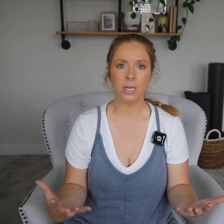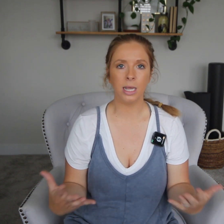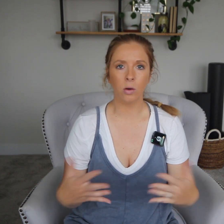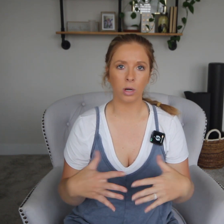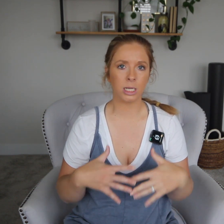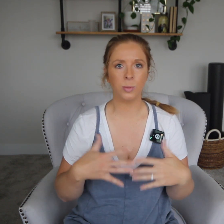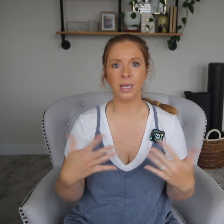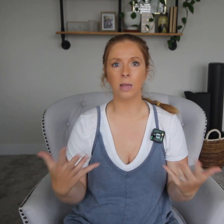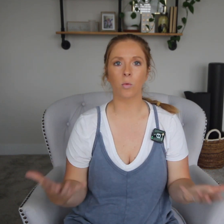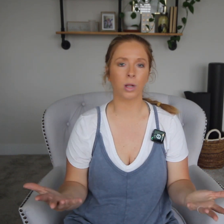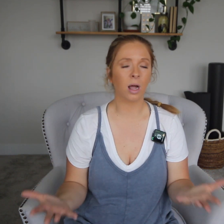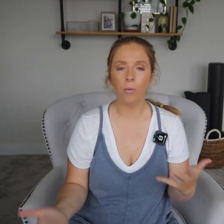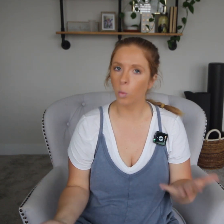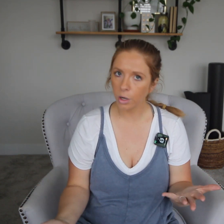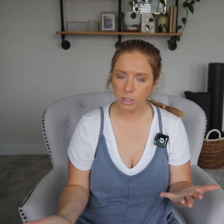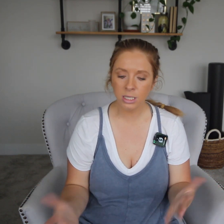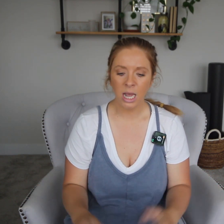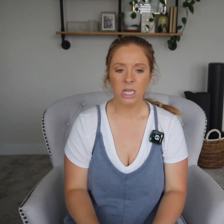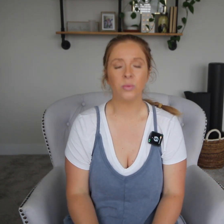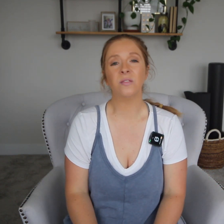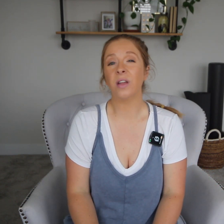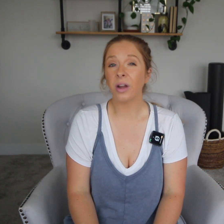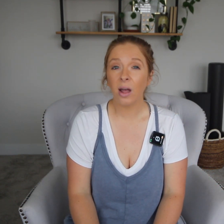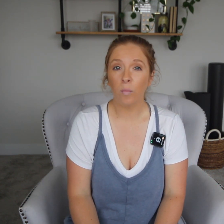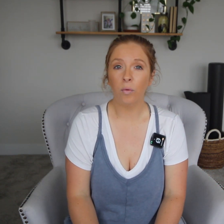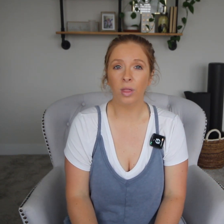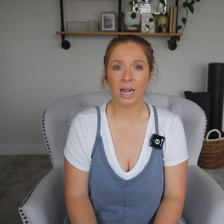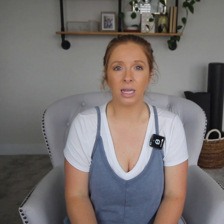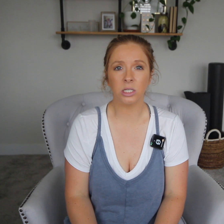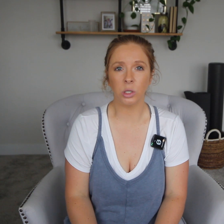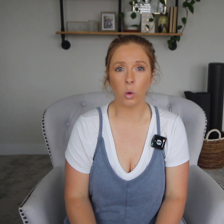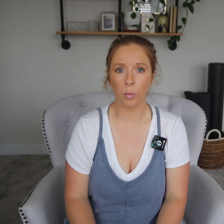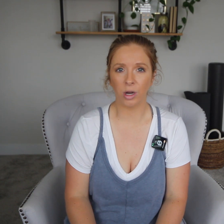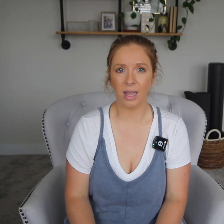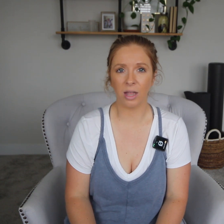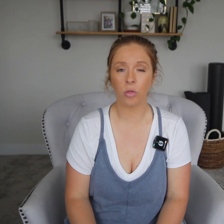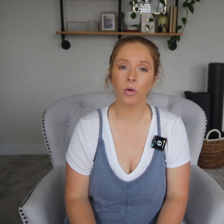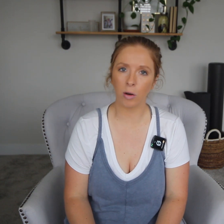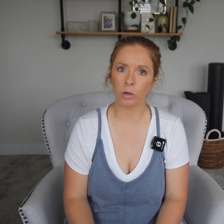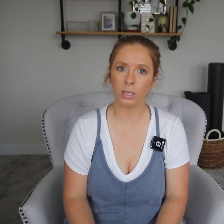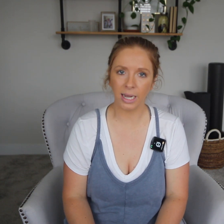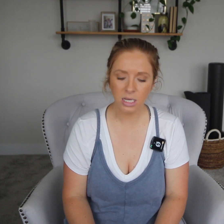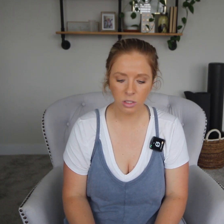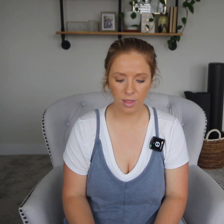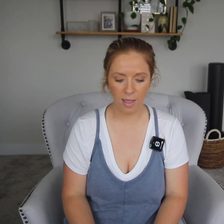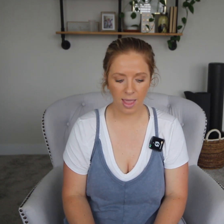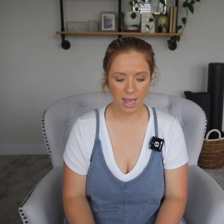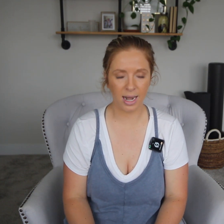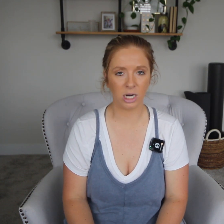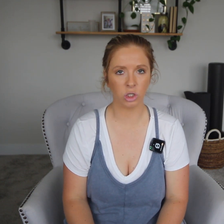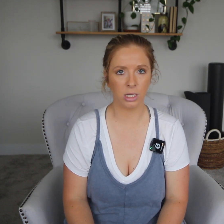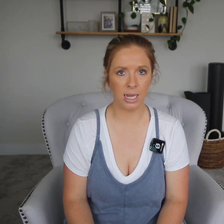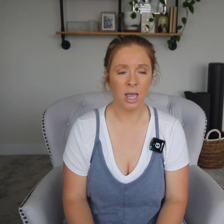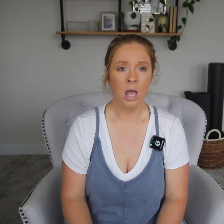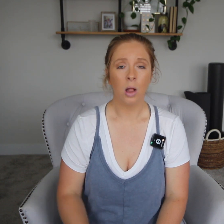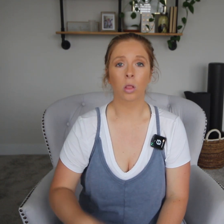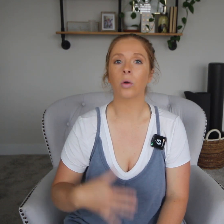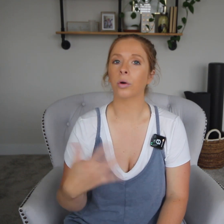speaking or not speaking more than a couple words. So it's very helpful that I like to incorporate that throughout our class so that they can actually